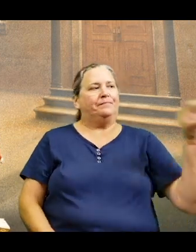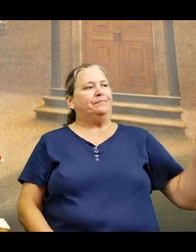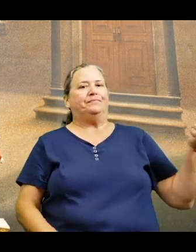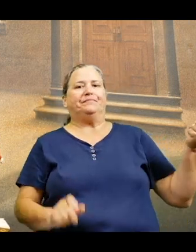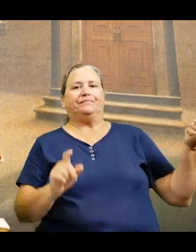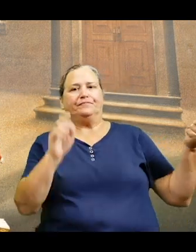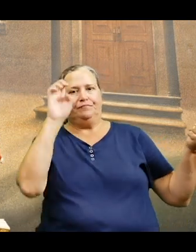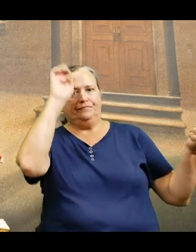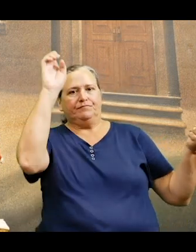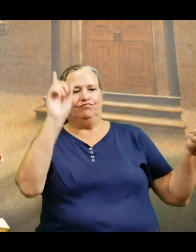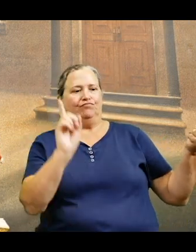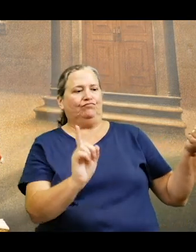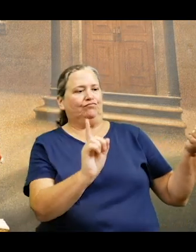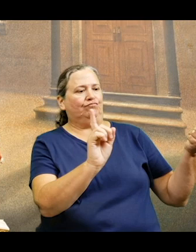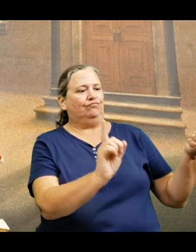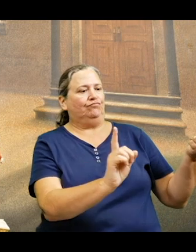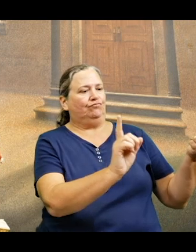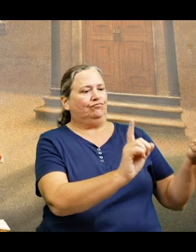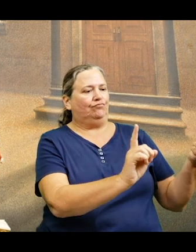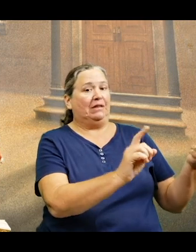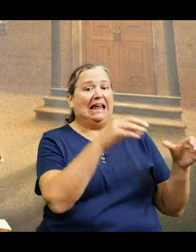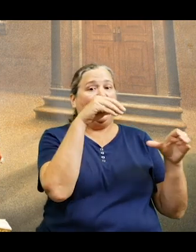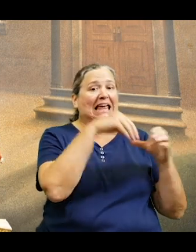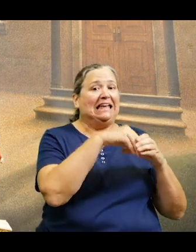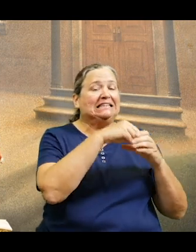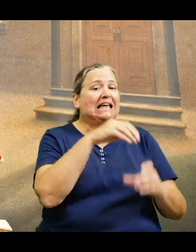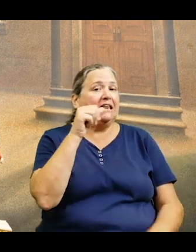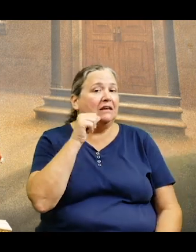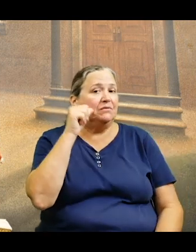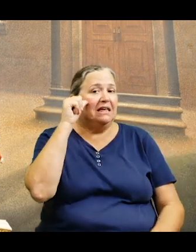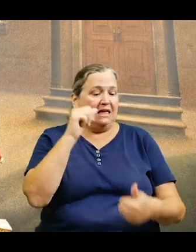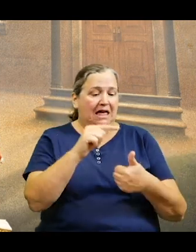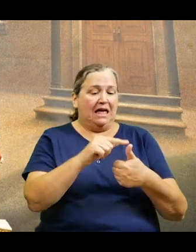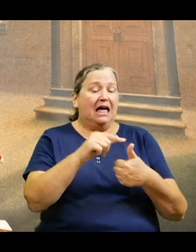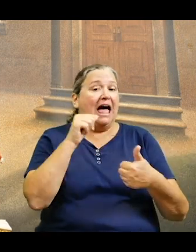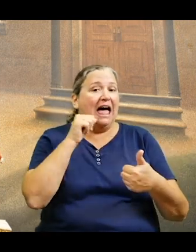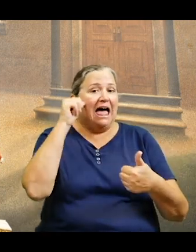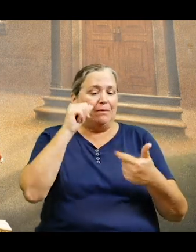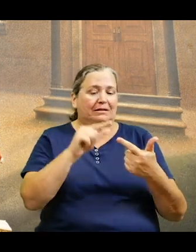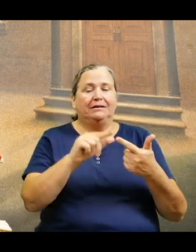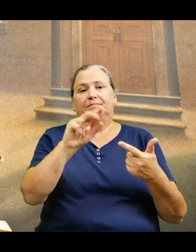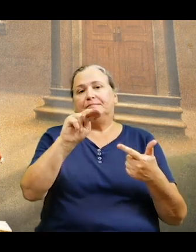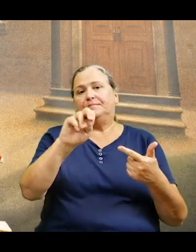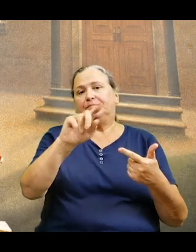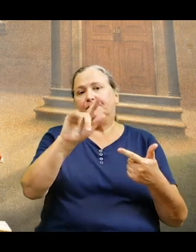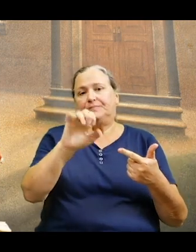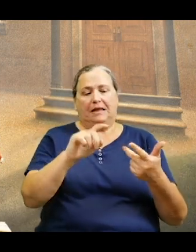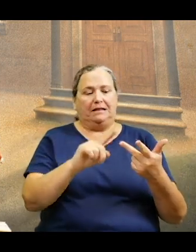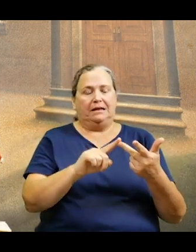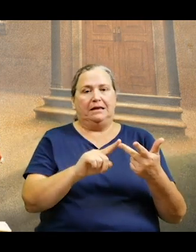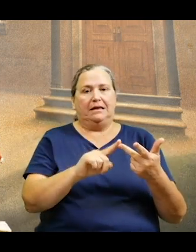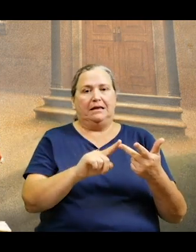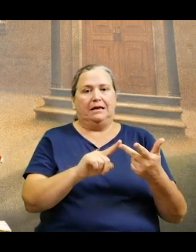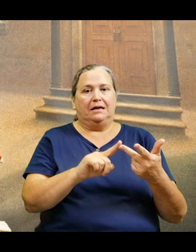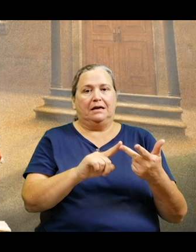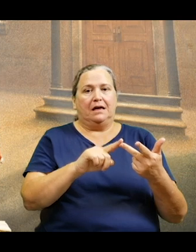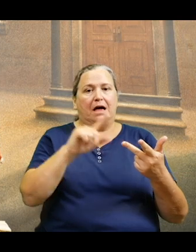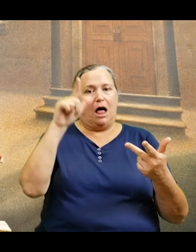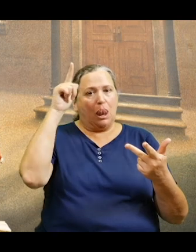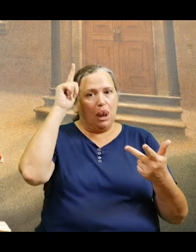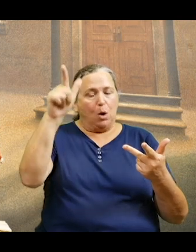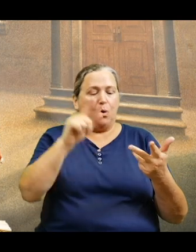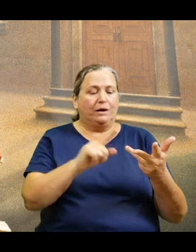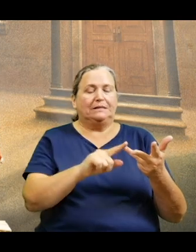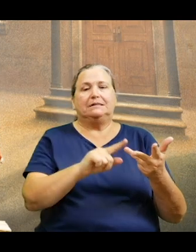walked inside. Abeline was there, and Nellie, and Lawrence, and Bryce. "Susanna!" called